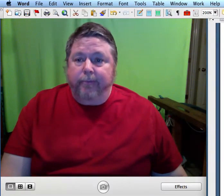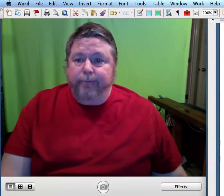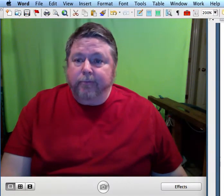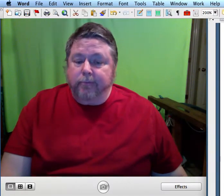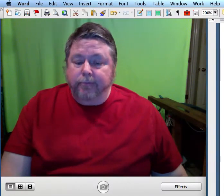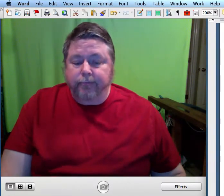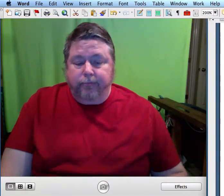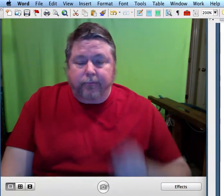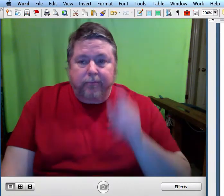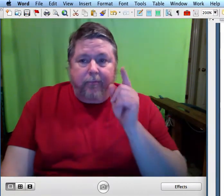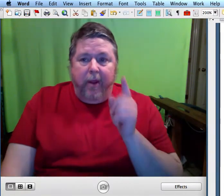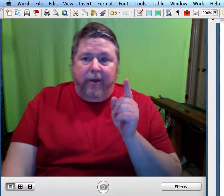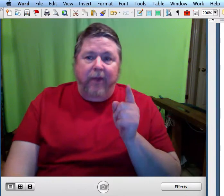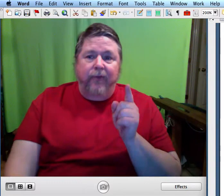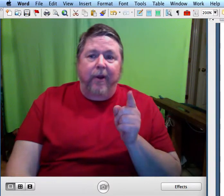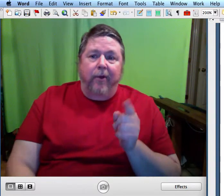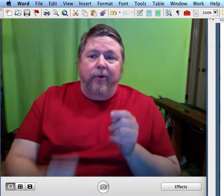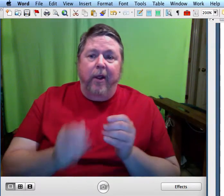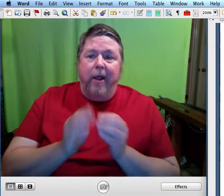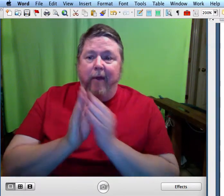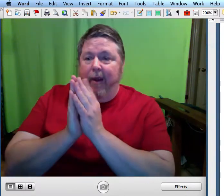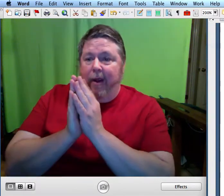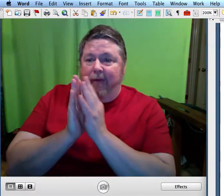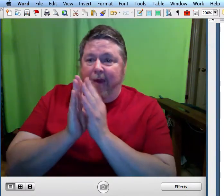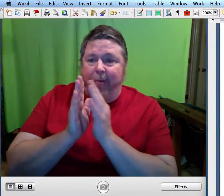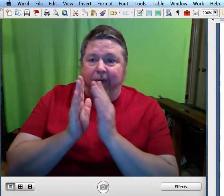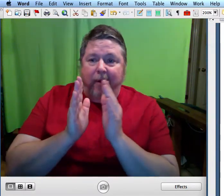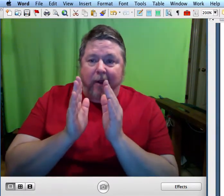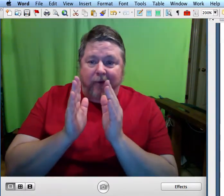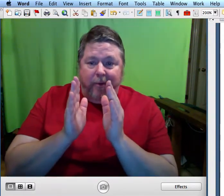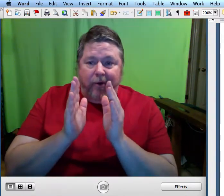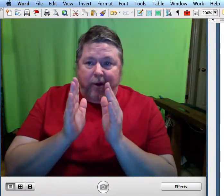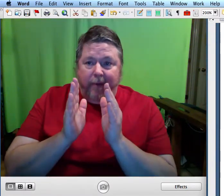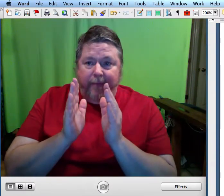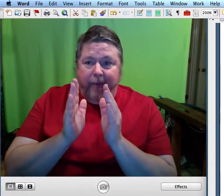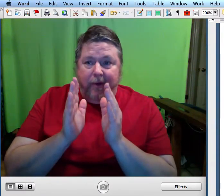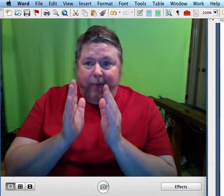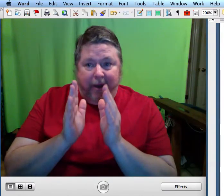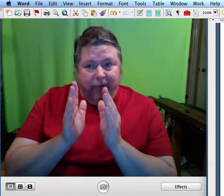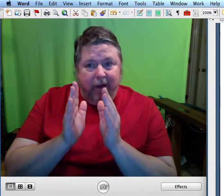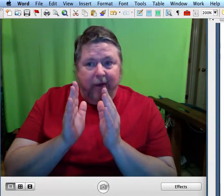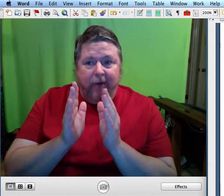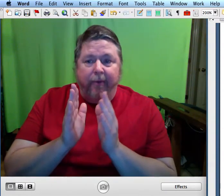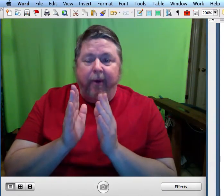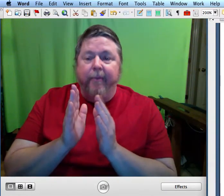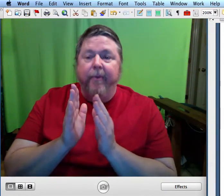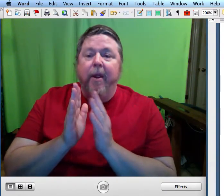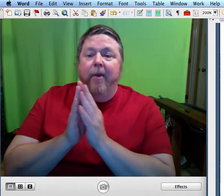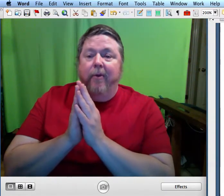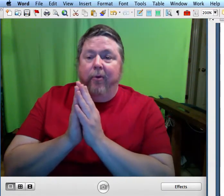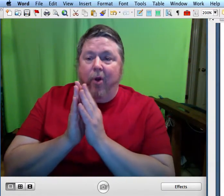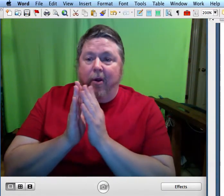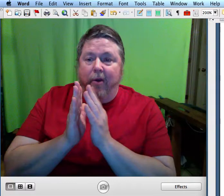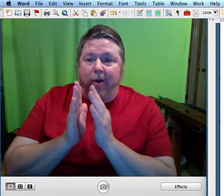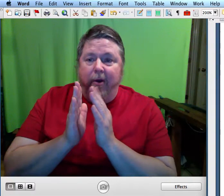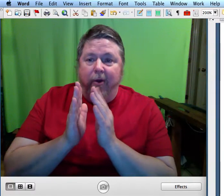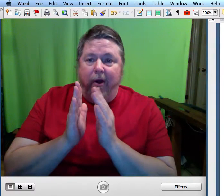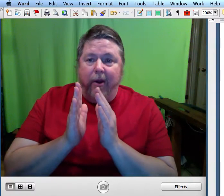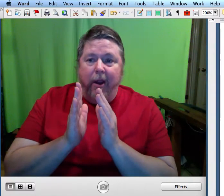means that these videos have a segment of somebody talking. This will be English to ASL, right? So they're